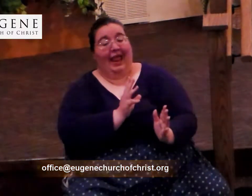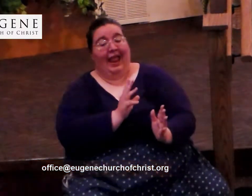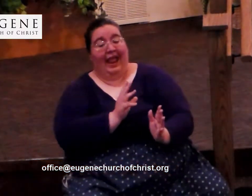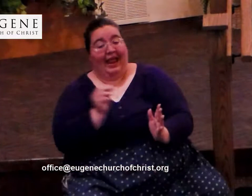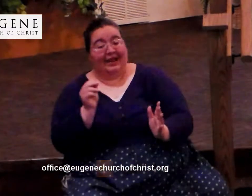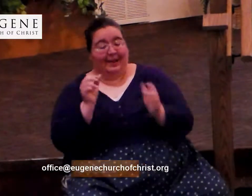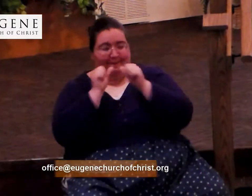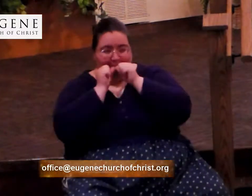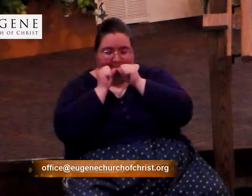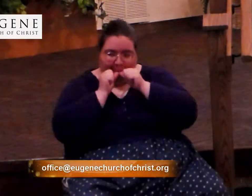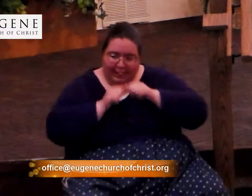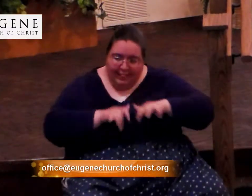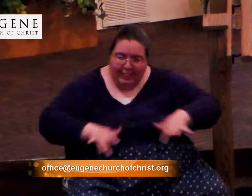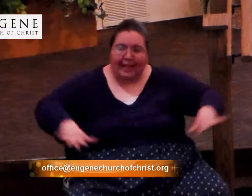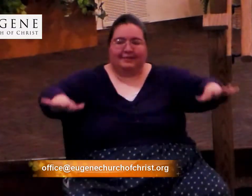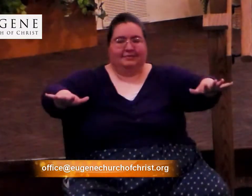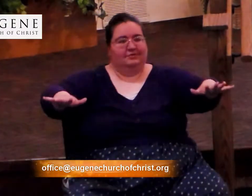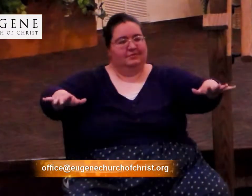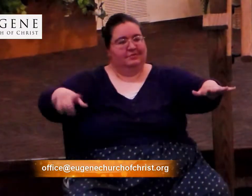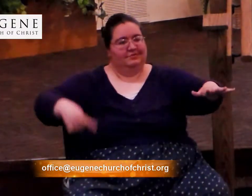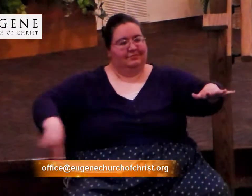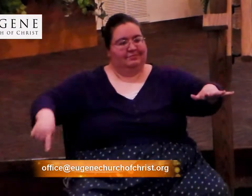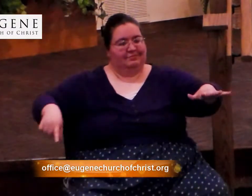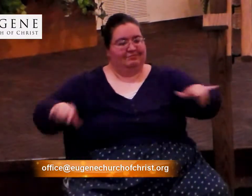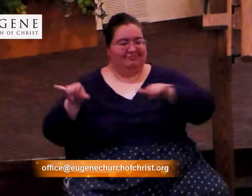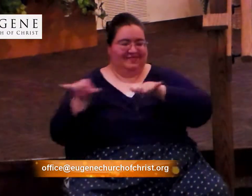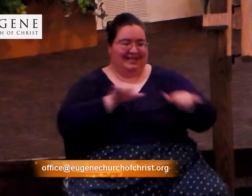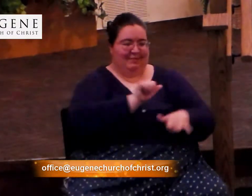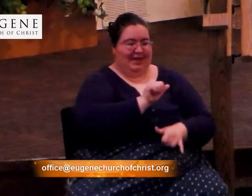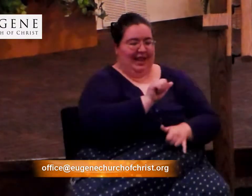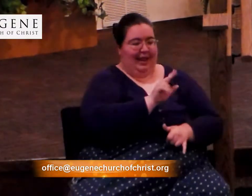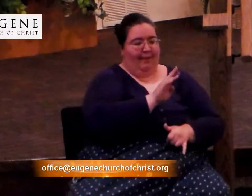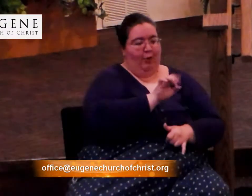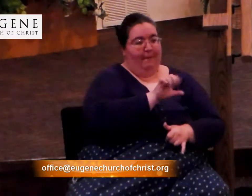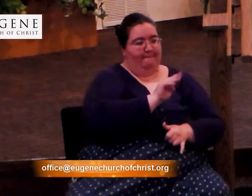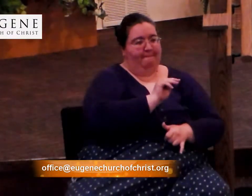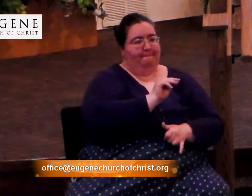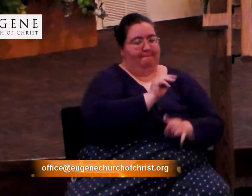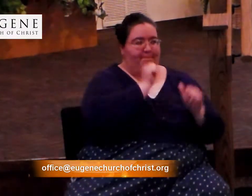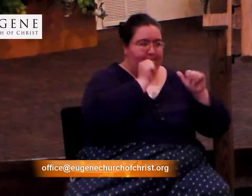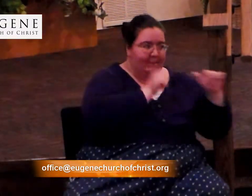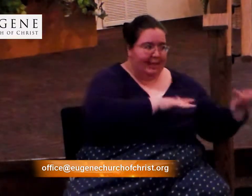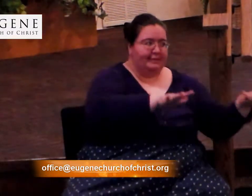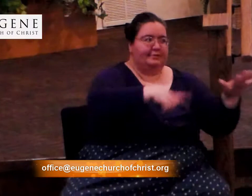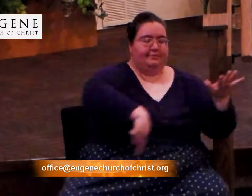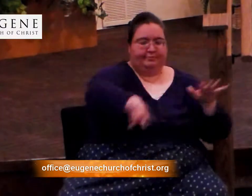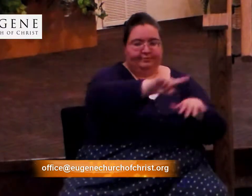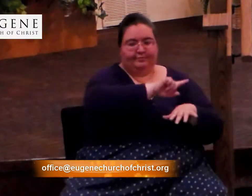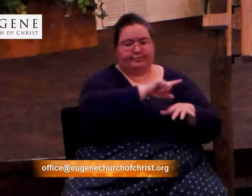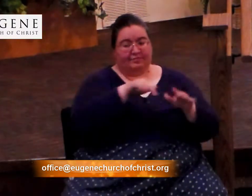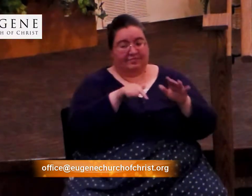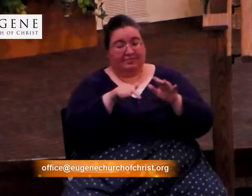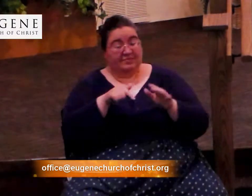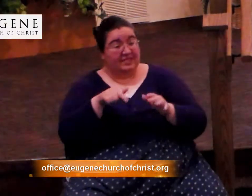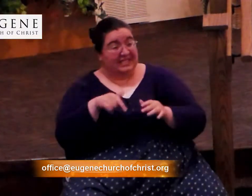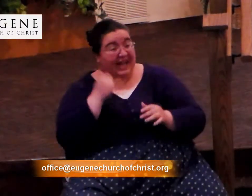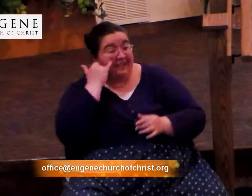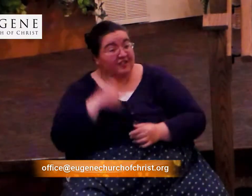people in your lives. Be a blessing to the people you encounter. This morning, if you're not doing that, that might not involve a coming up here